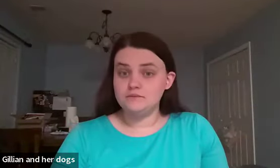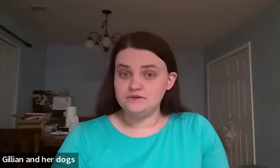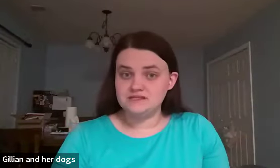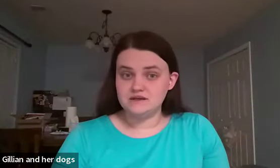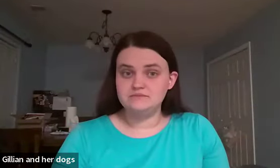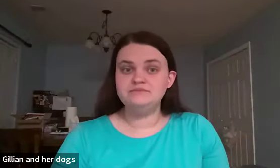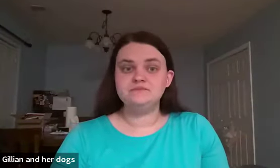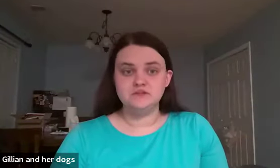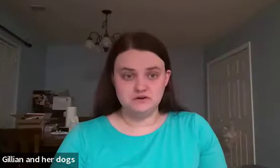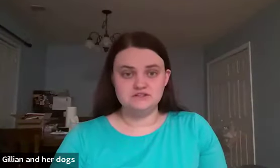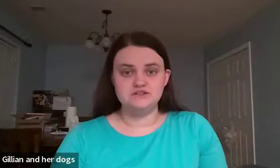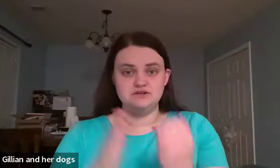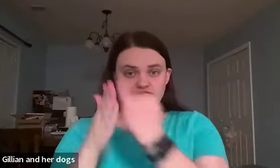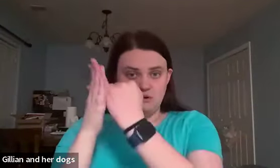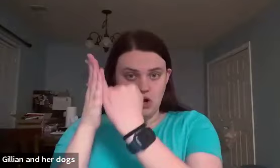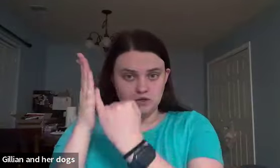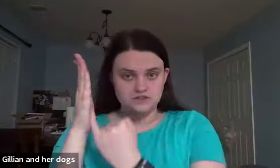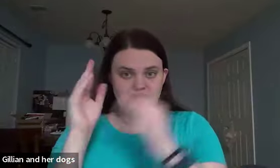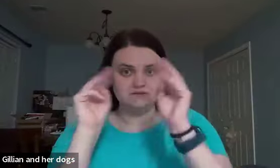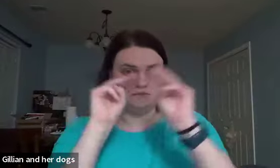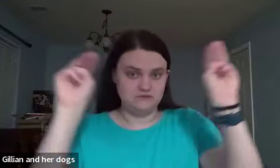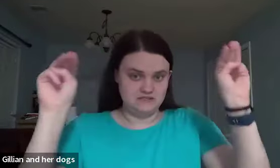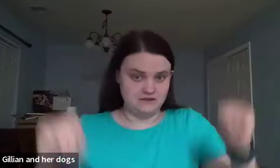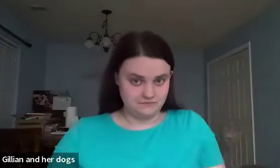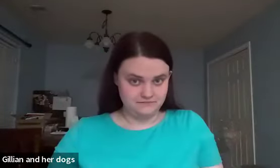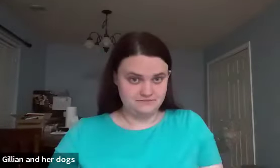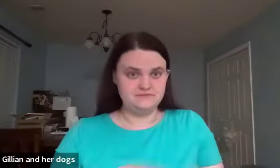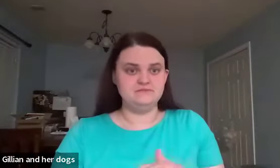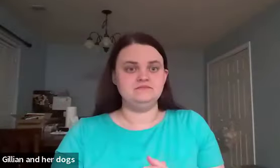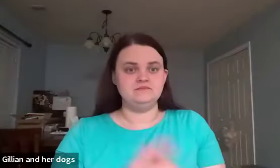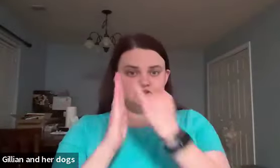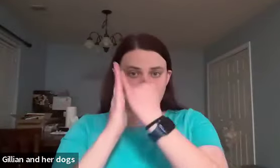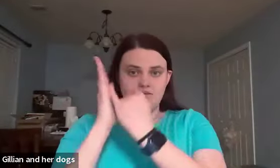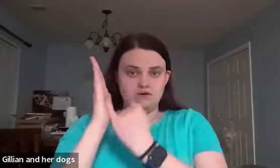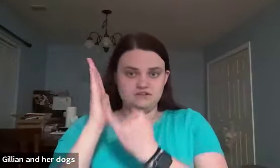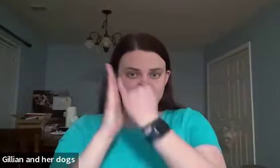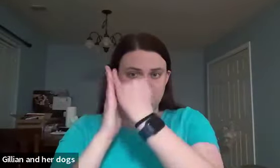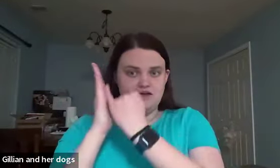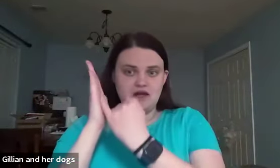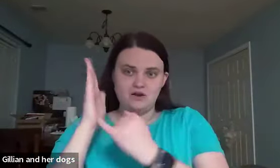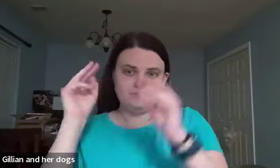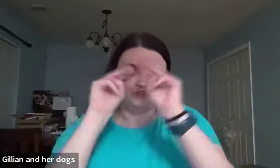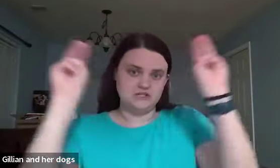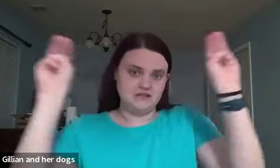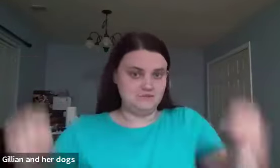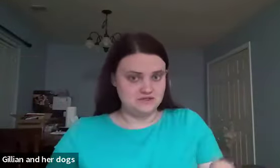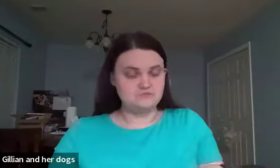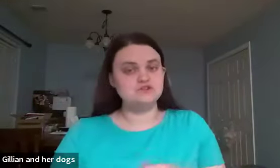Art museum, you can also do so art museum. So that one also is where you add that art motion in the museum. So